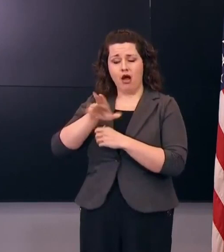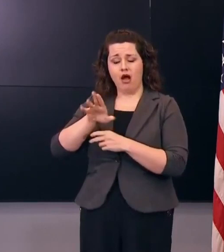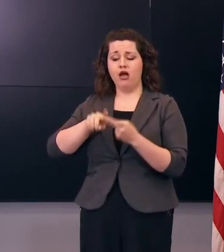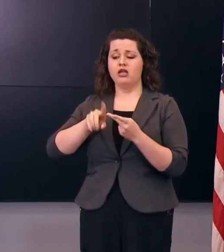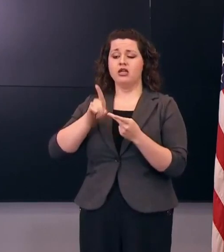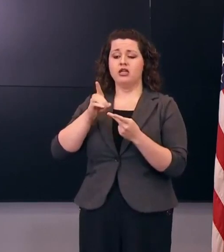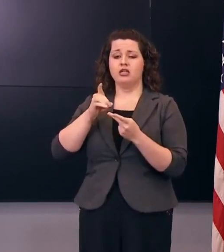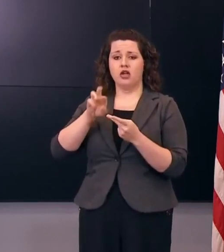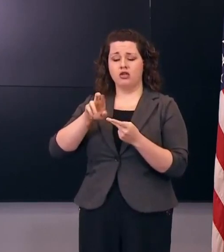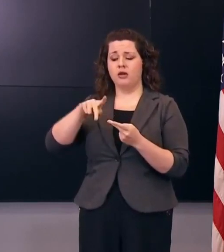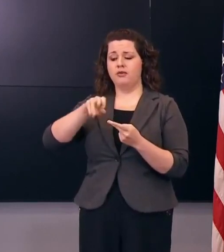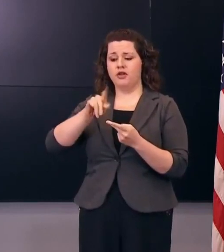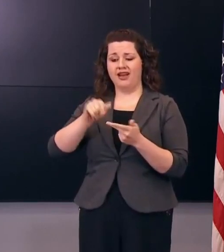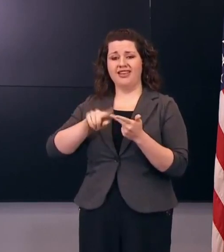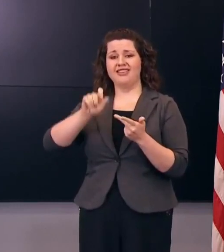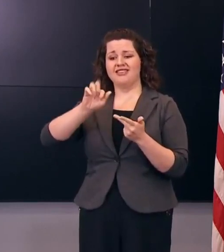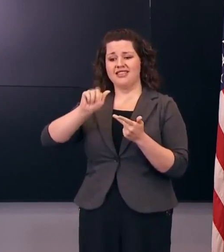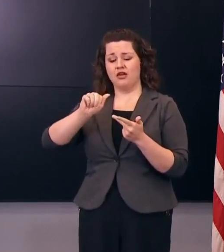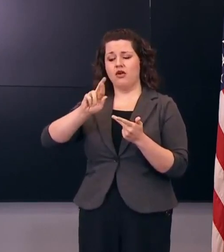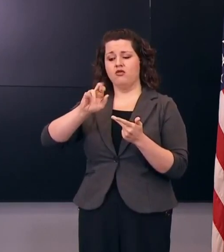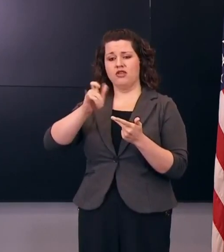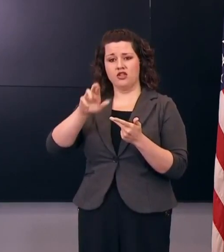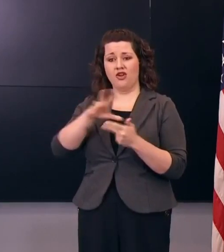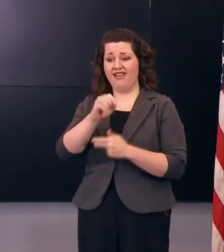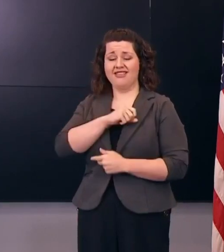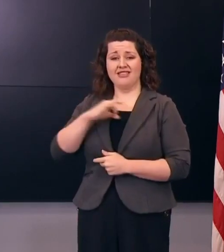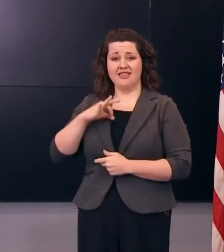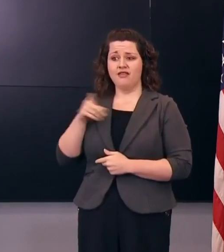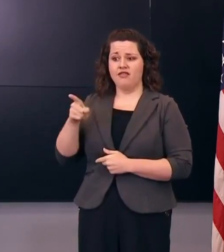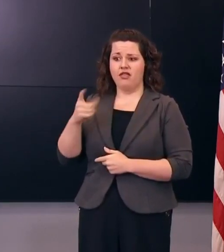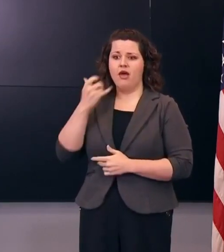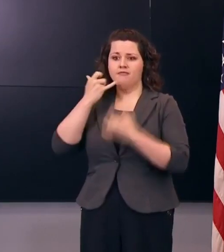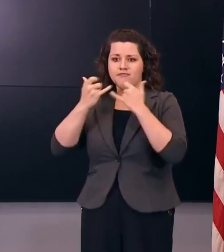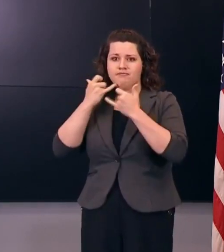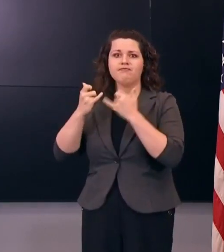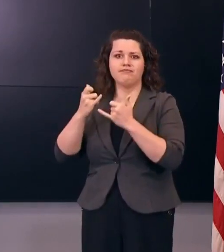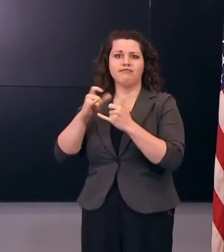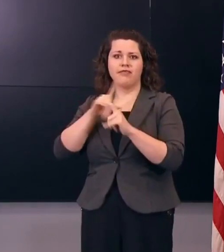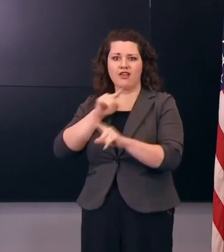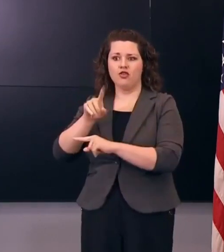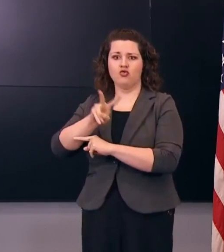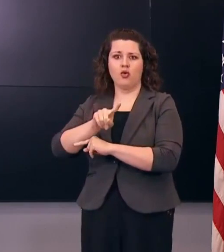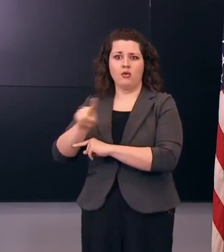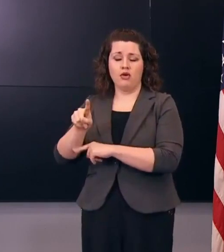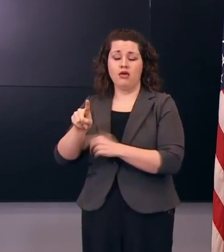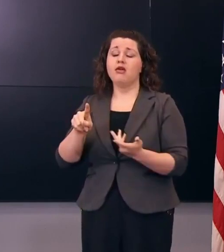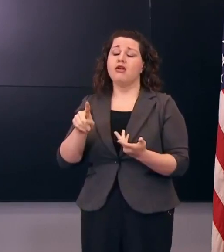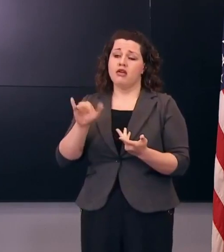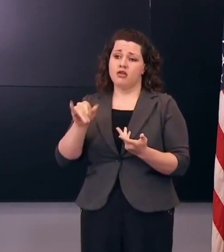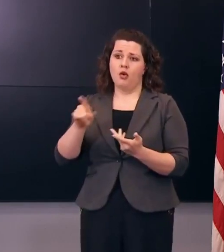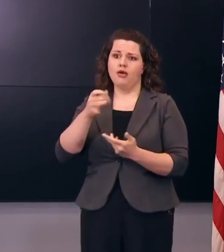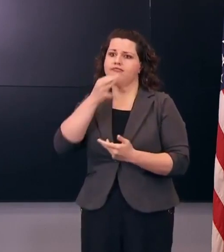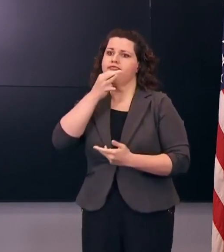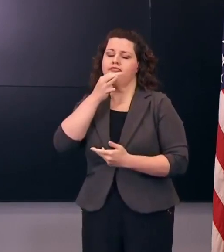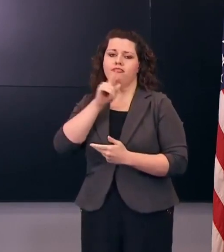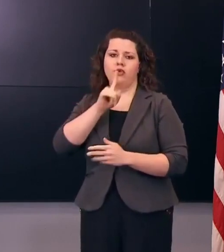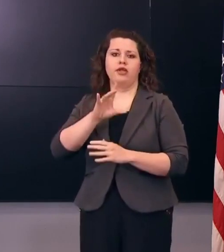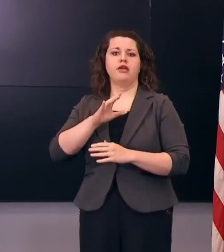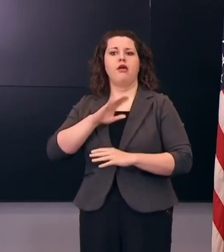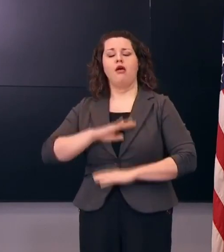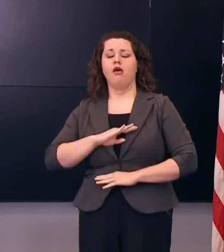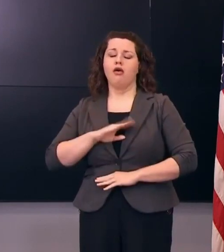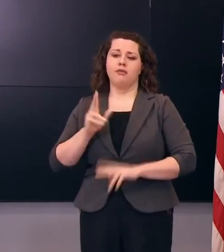and Sarah Reister, and to the staff manning the 211 call center, your expertise is reassuring to Iowans during these